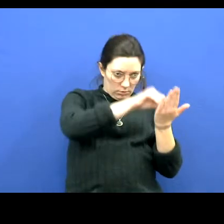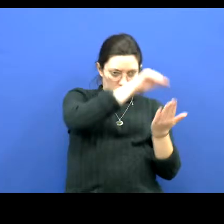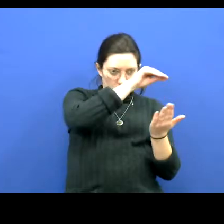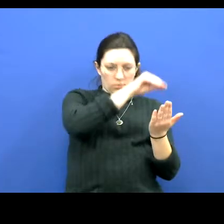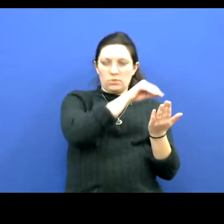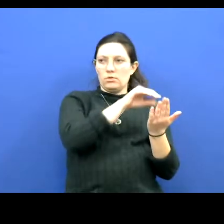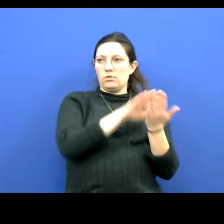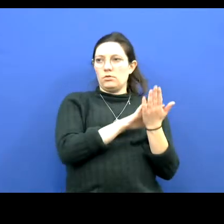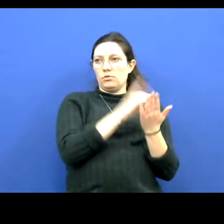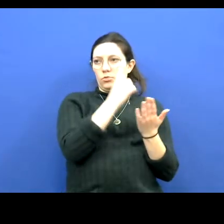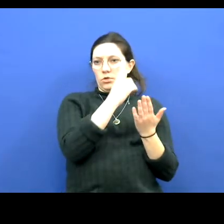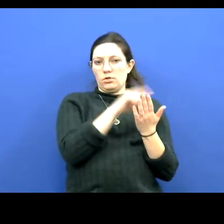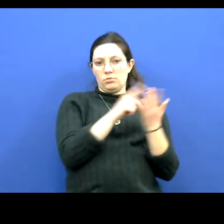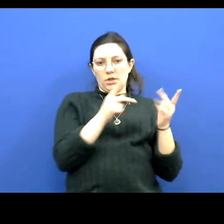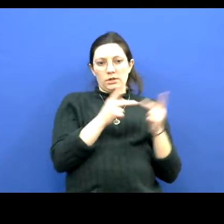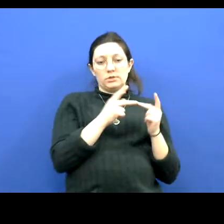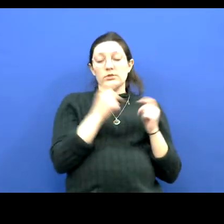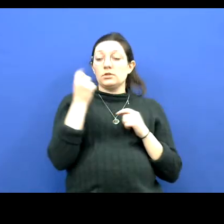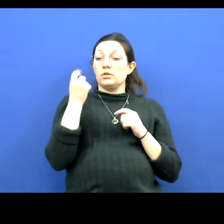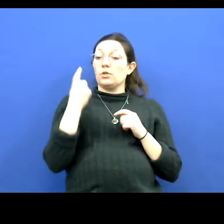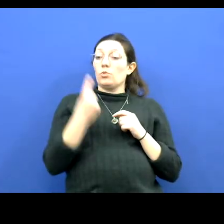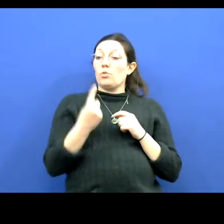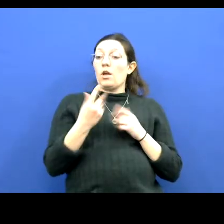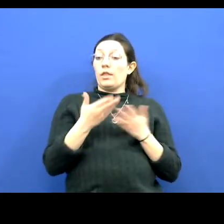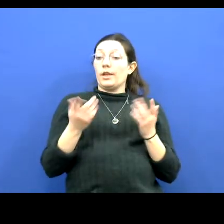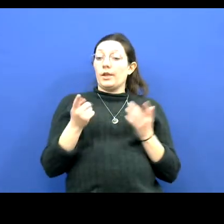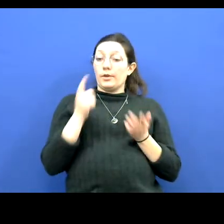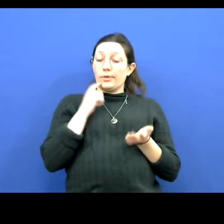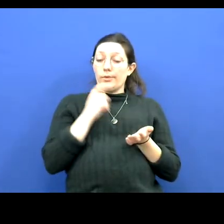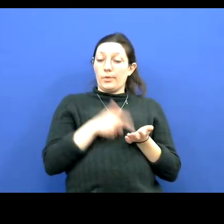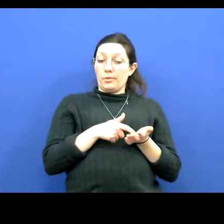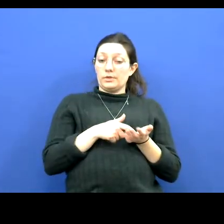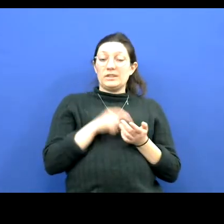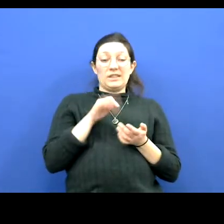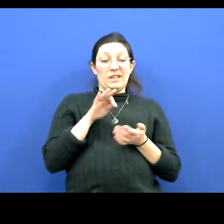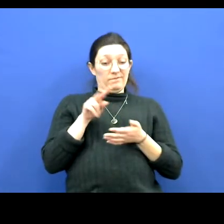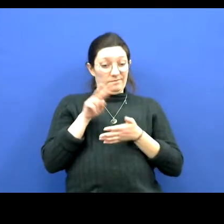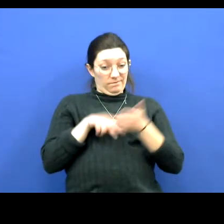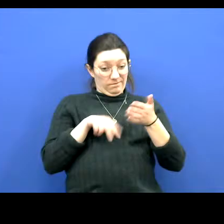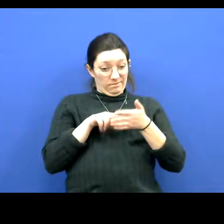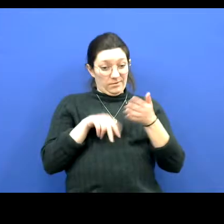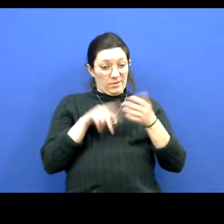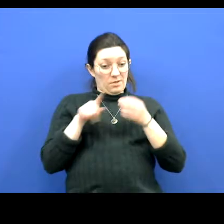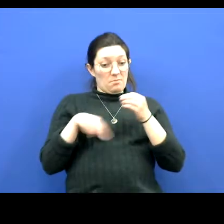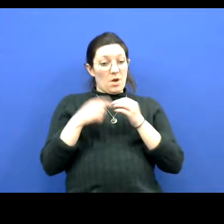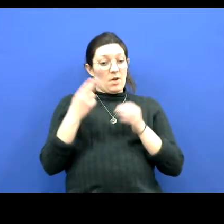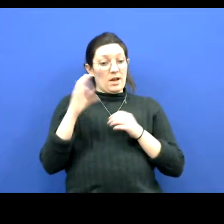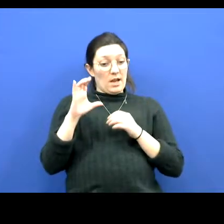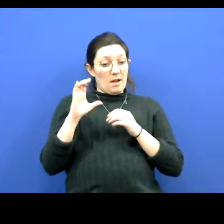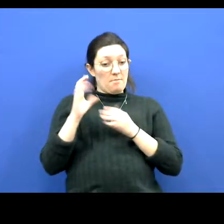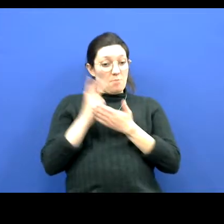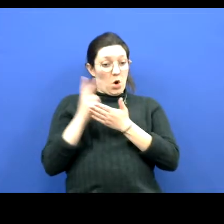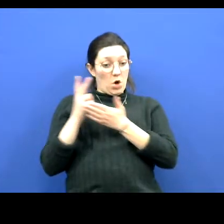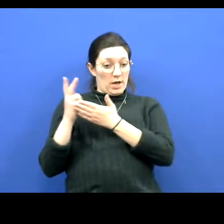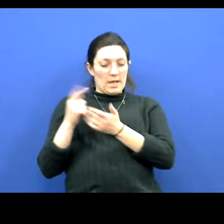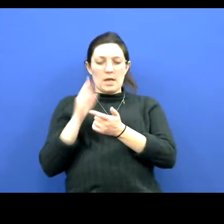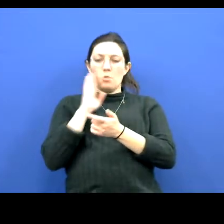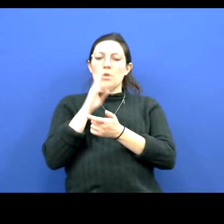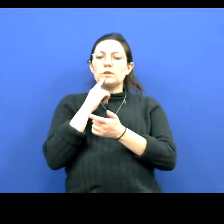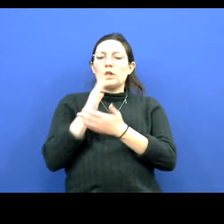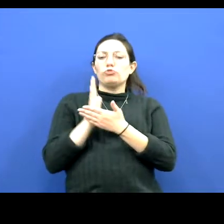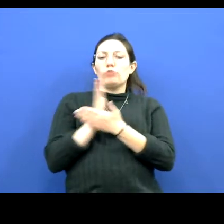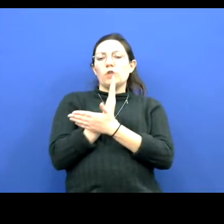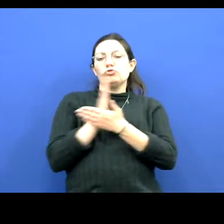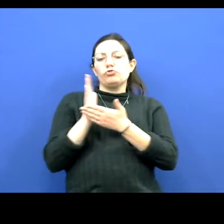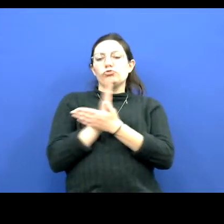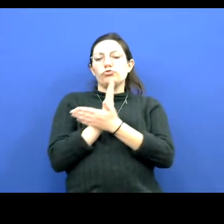was noted when you read the fine for handicap parking, it says this is the range of the fine, and then it has an